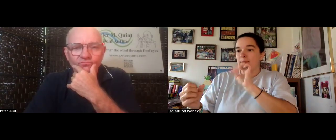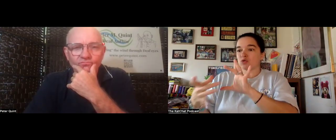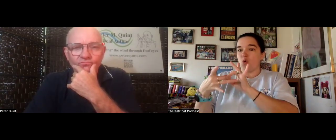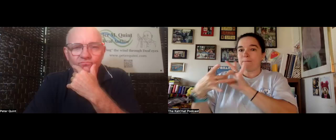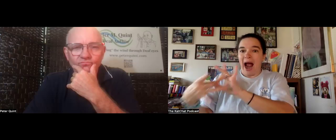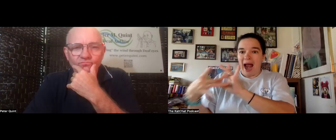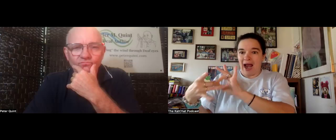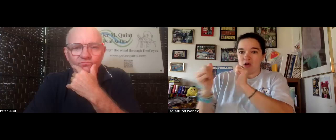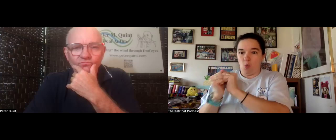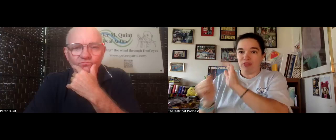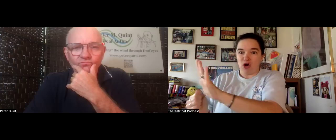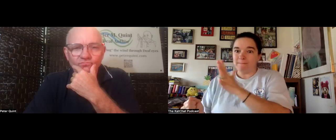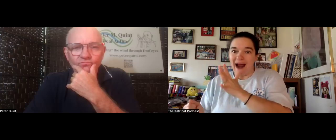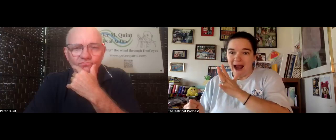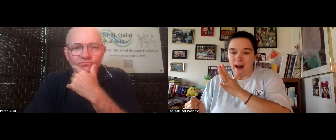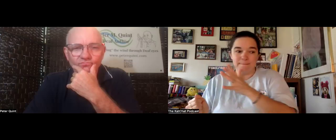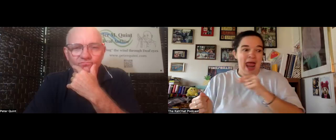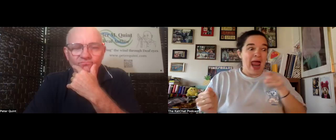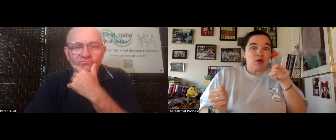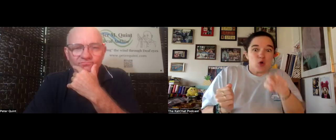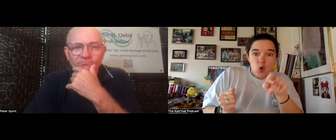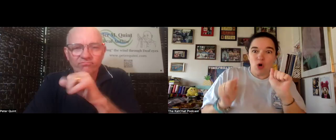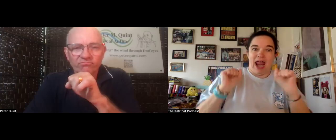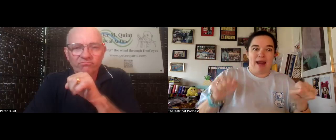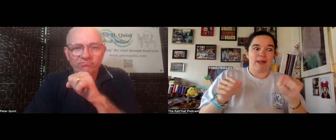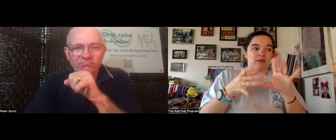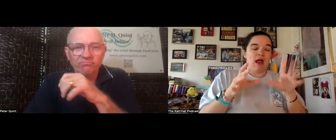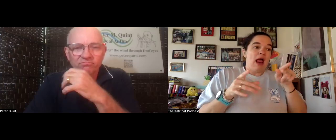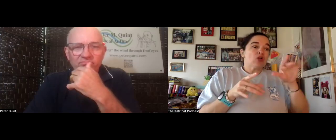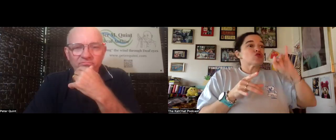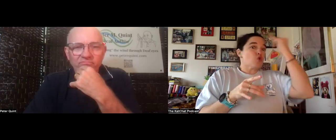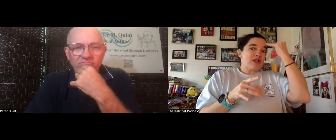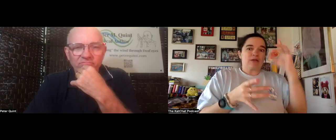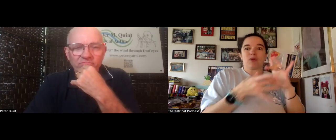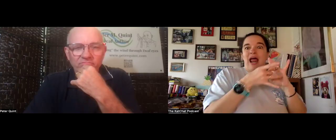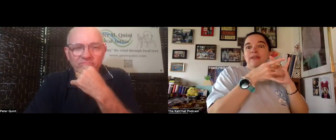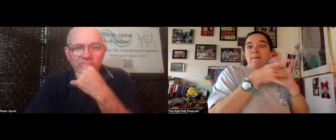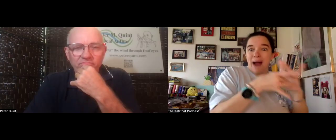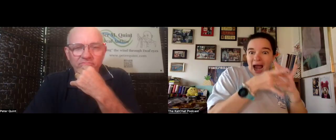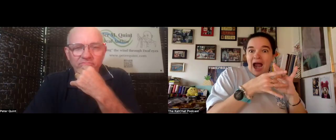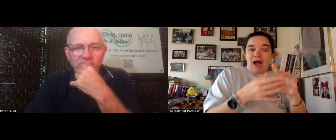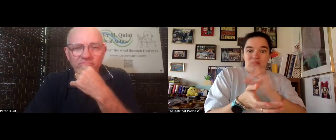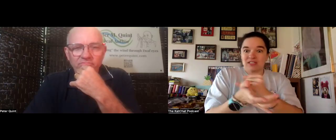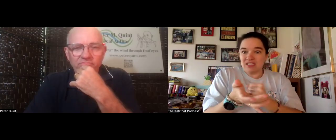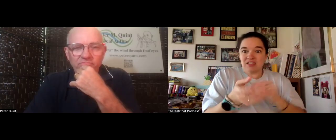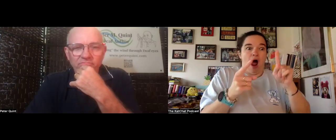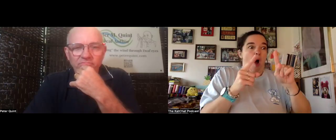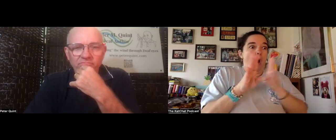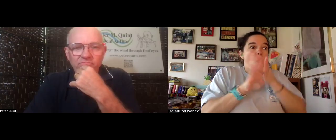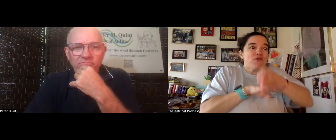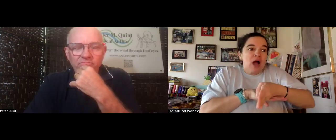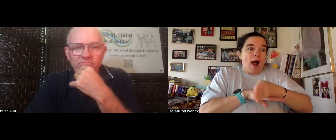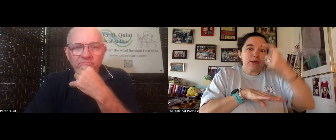was able to bond with her mom, and you were able, Juliet was able to bond with